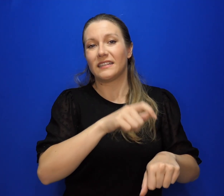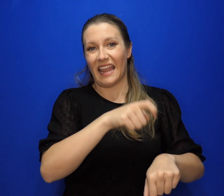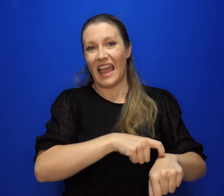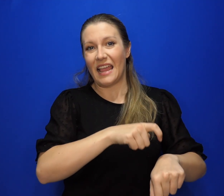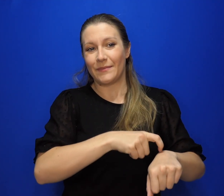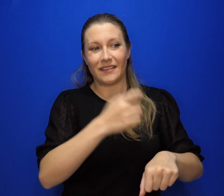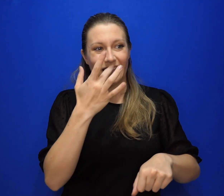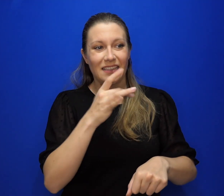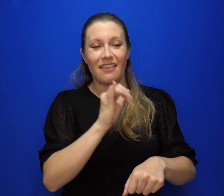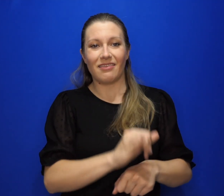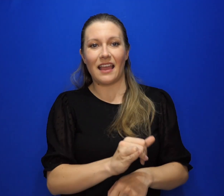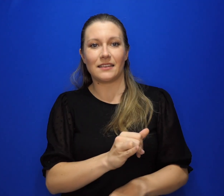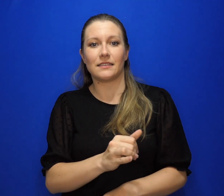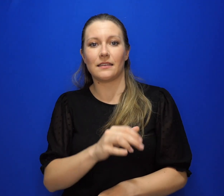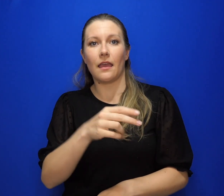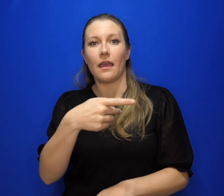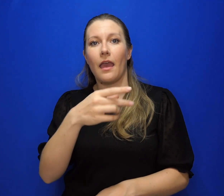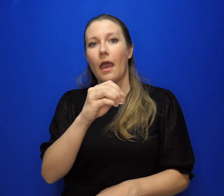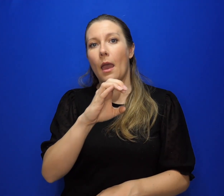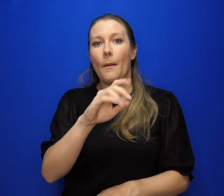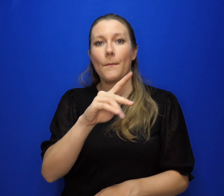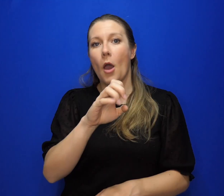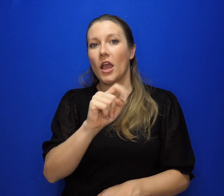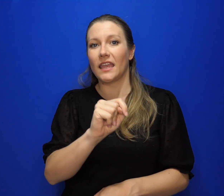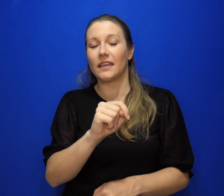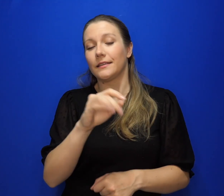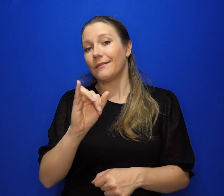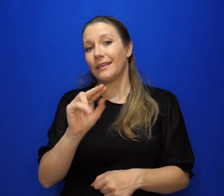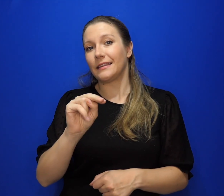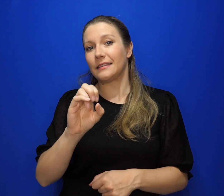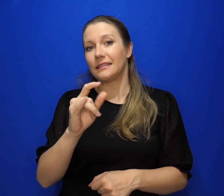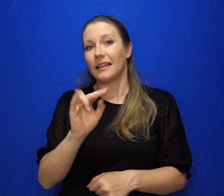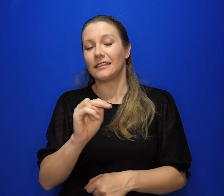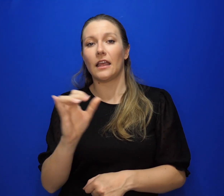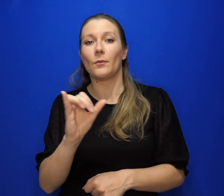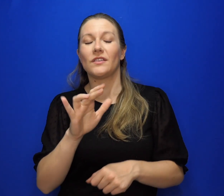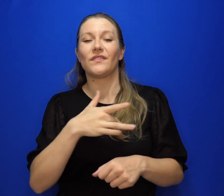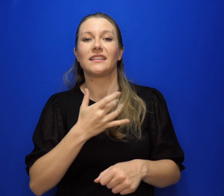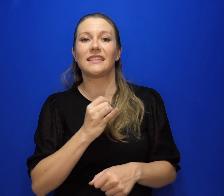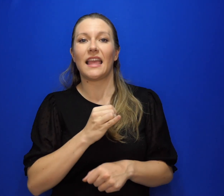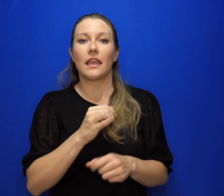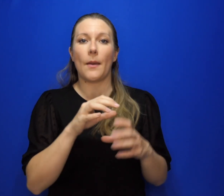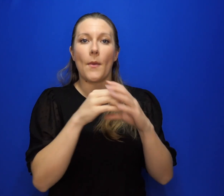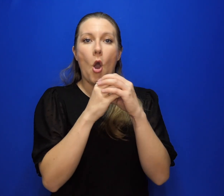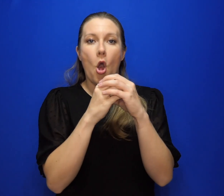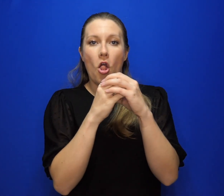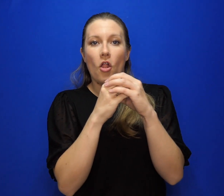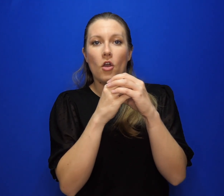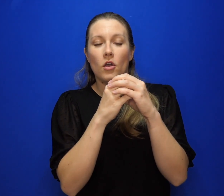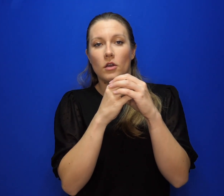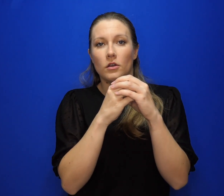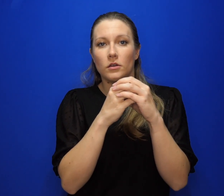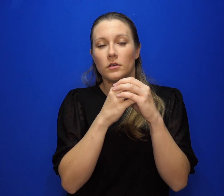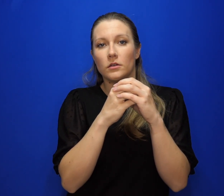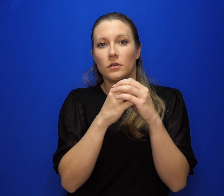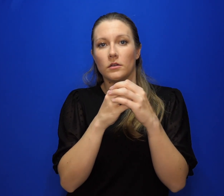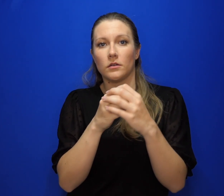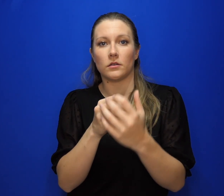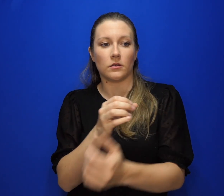of time because that pocket of insulin under the skin it's almost like a styrofoam ball instead of a Super Bowl